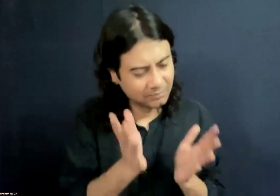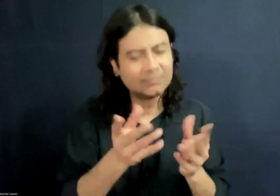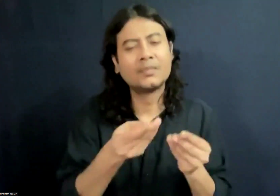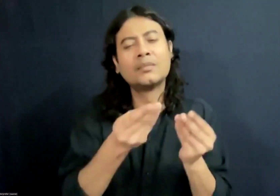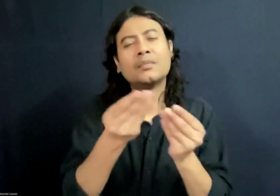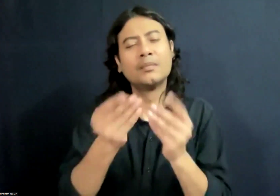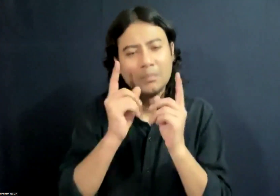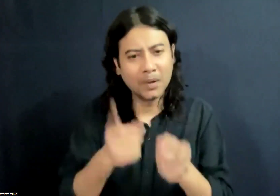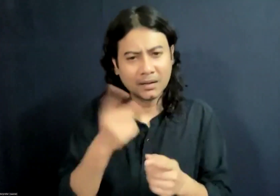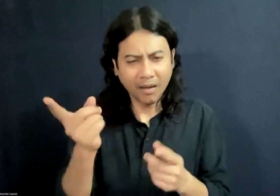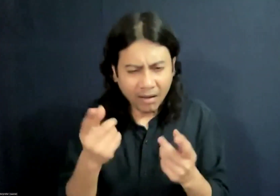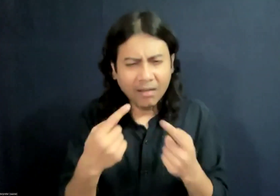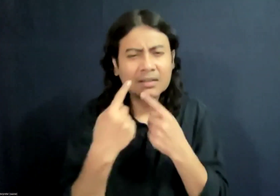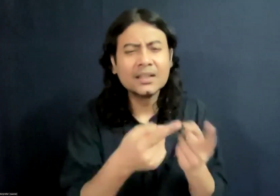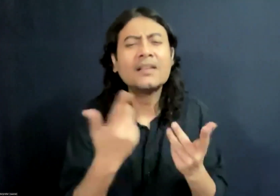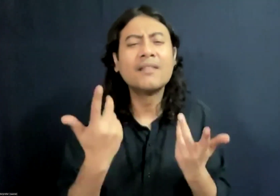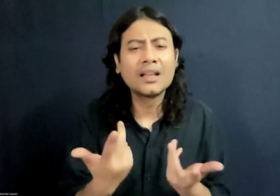strong spiritually.